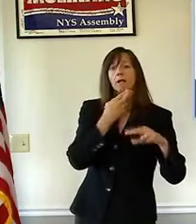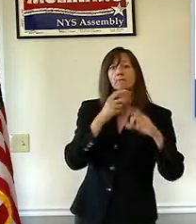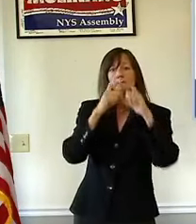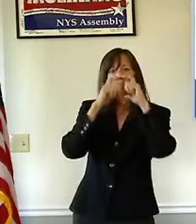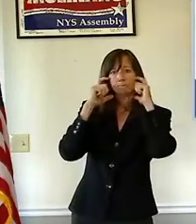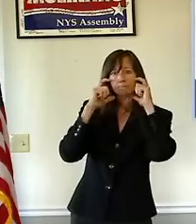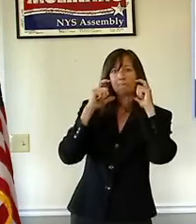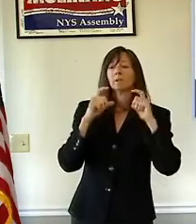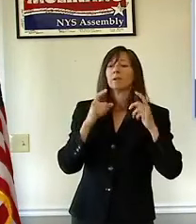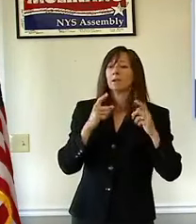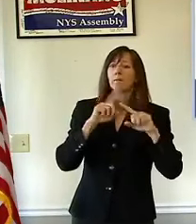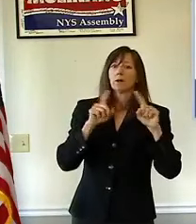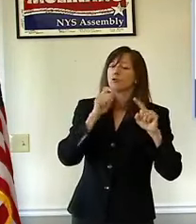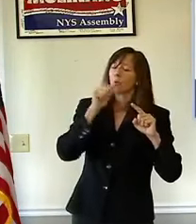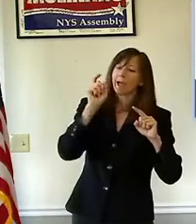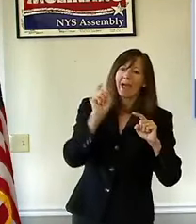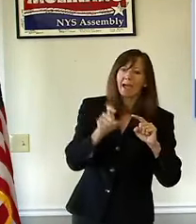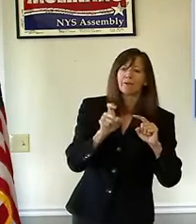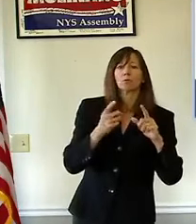with them. It is hot out.